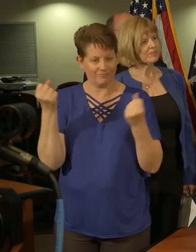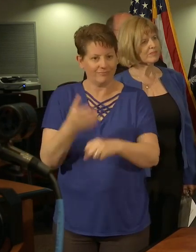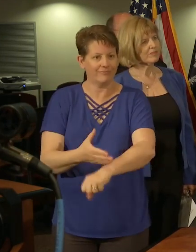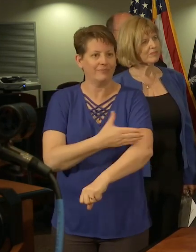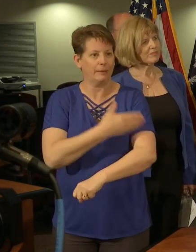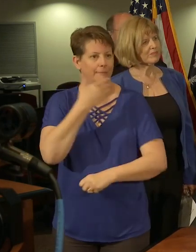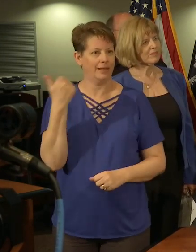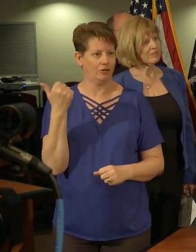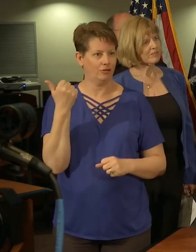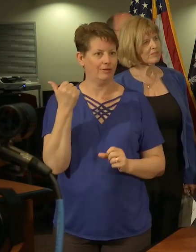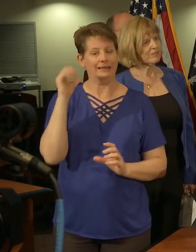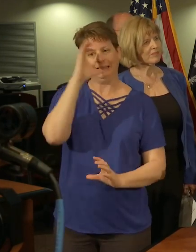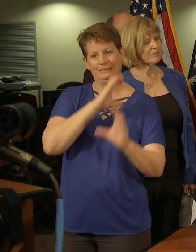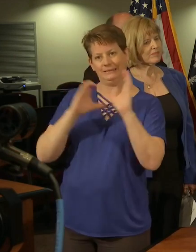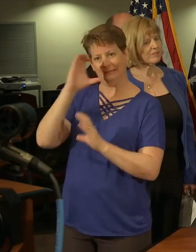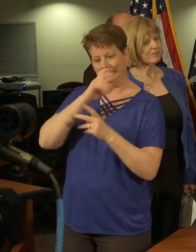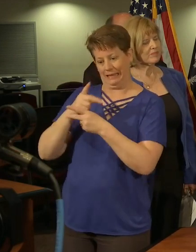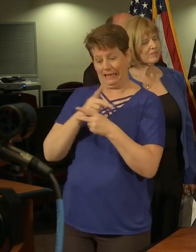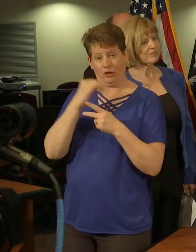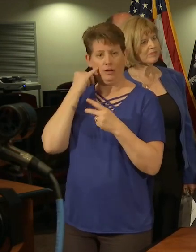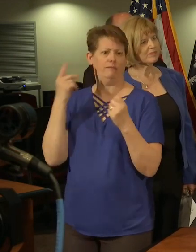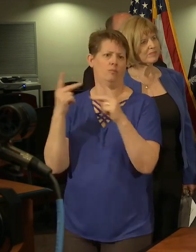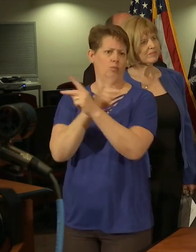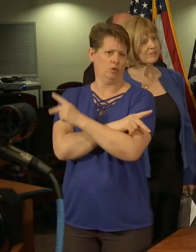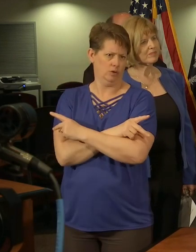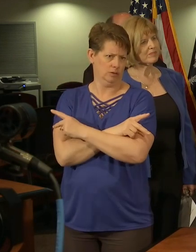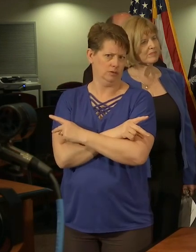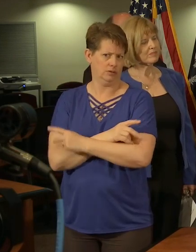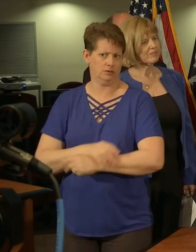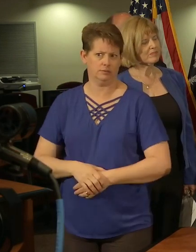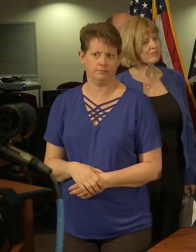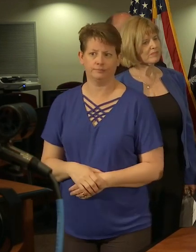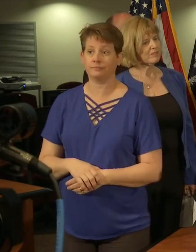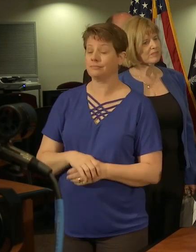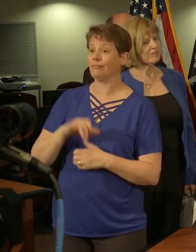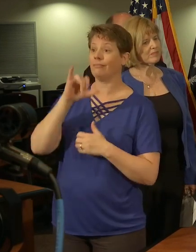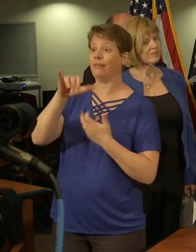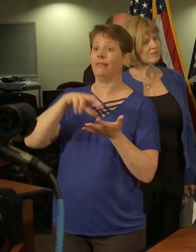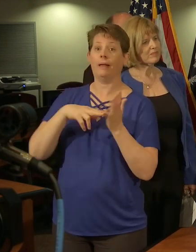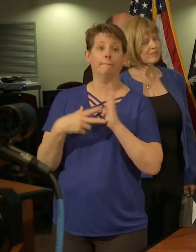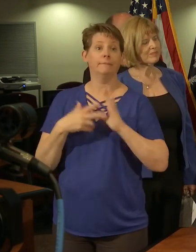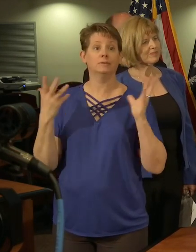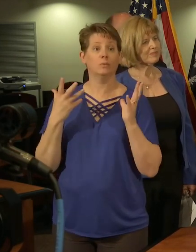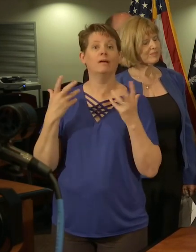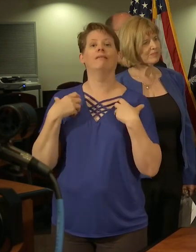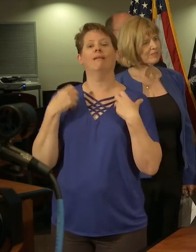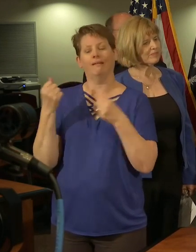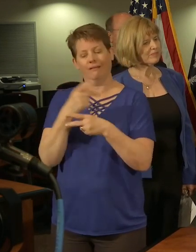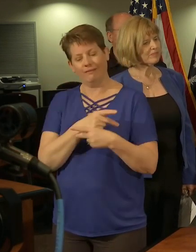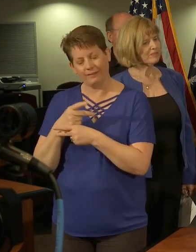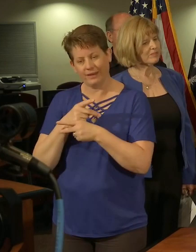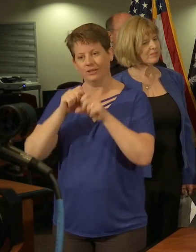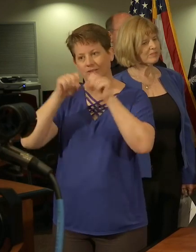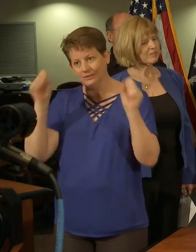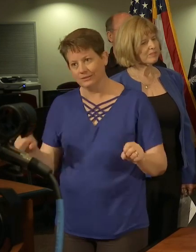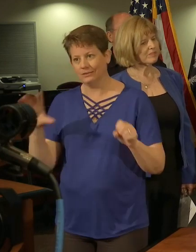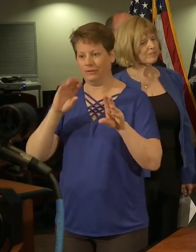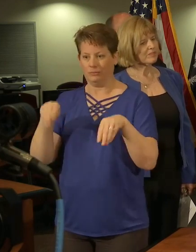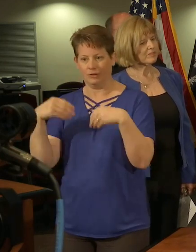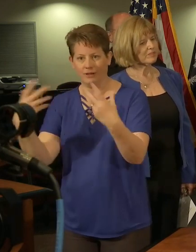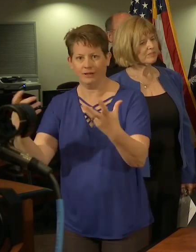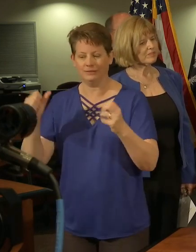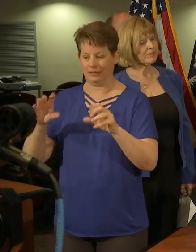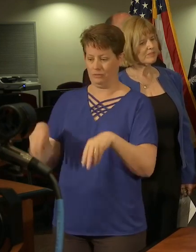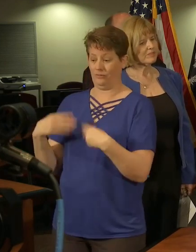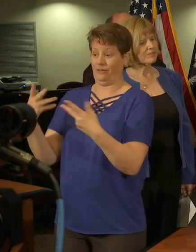and seek medical care if symptoms worsen. This will allow our healthcare system and our healthcare providers to give care